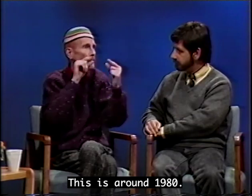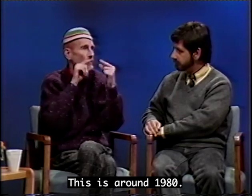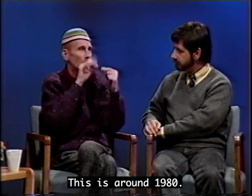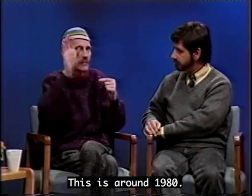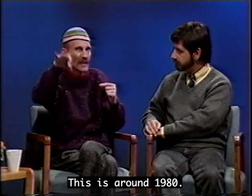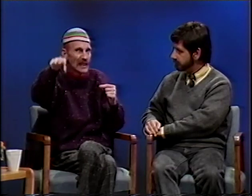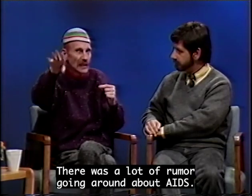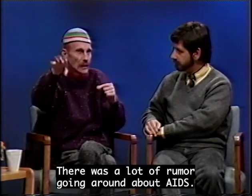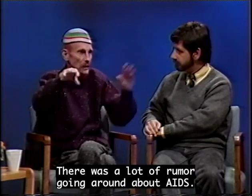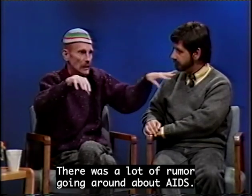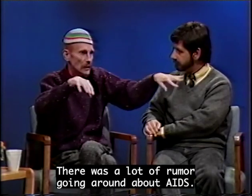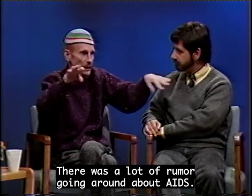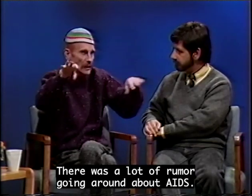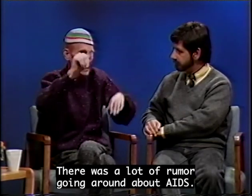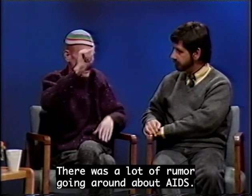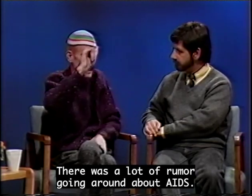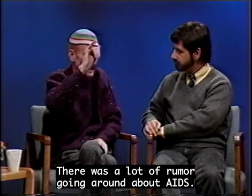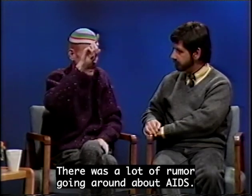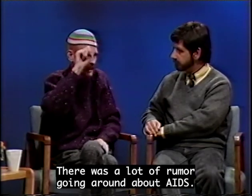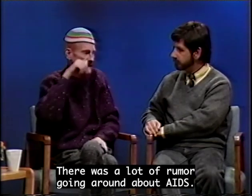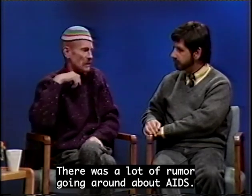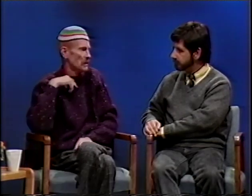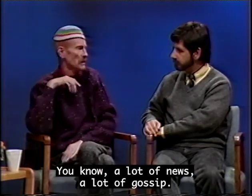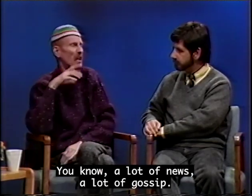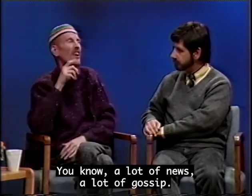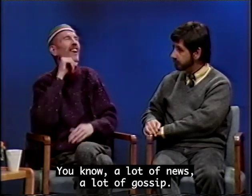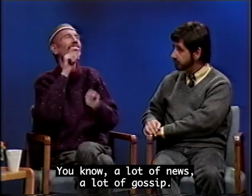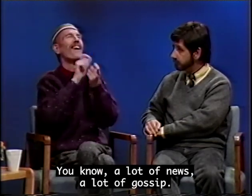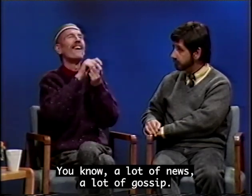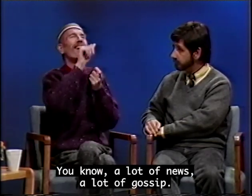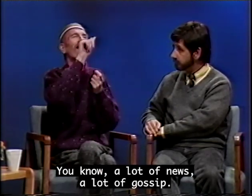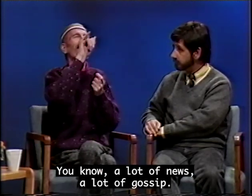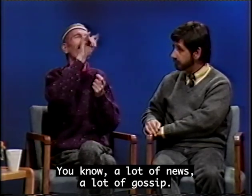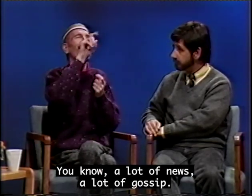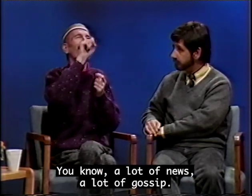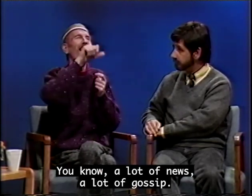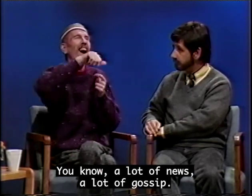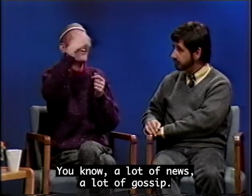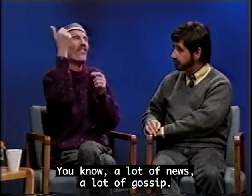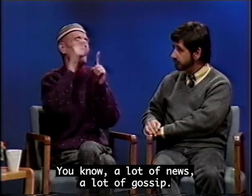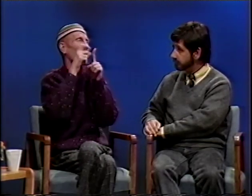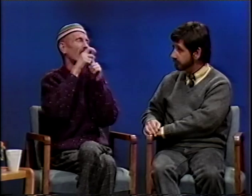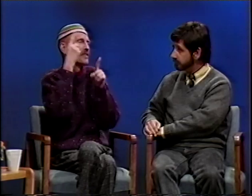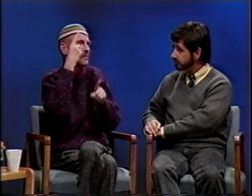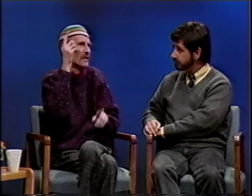1980. There was a lot of rumor going around about AIDS, you know? A lot of news, a lot of gossip.